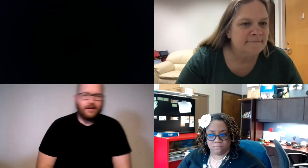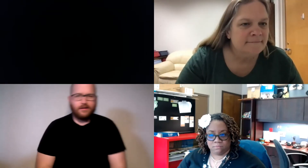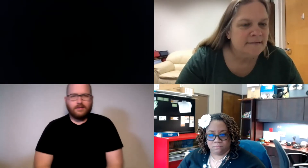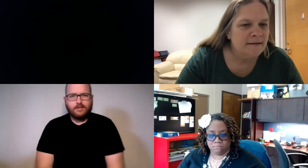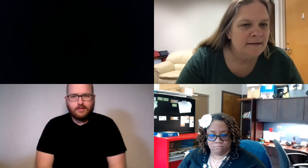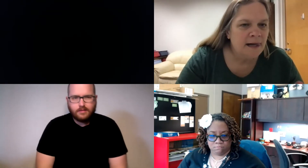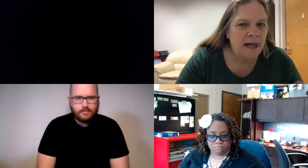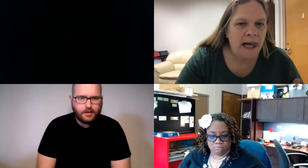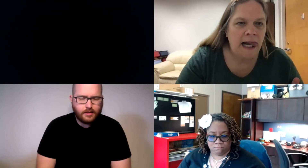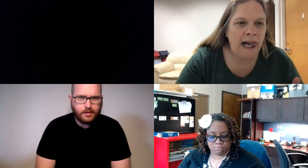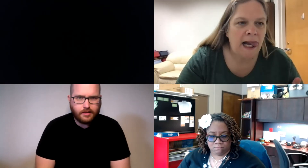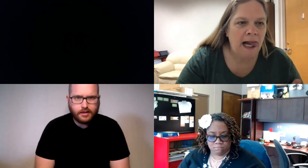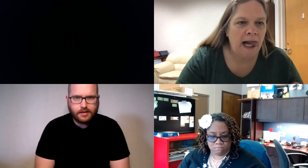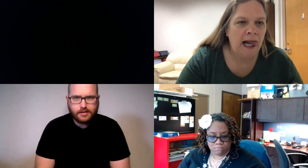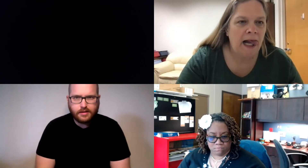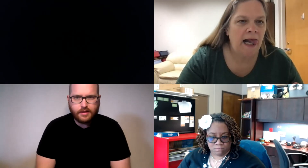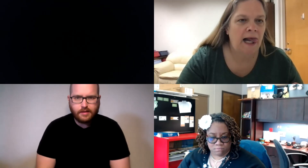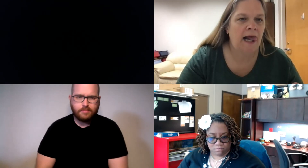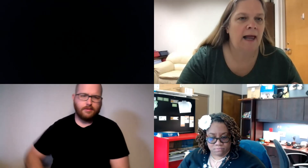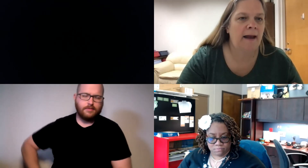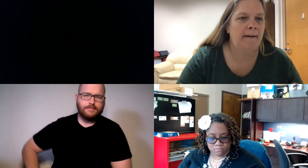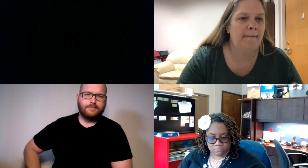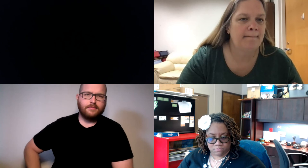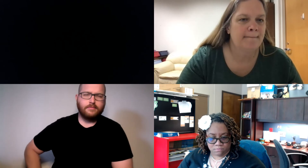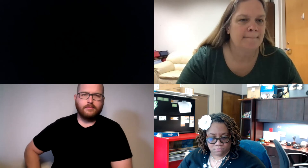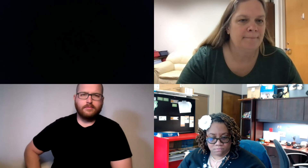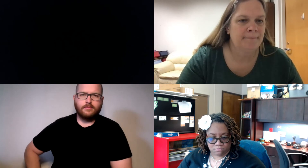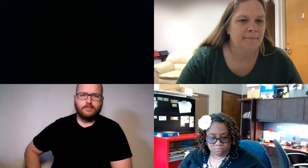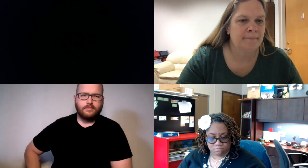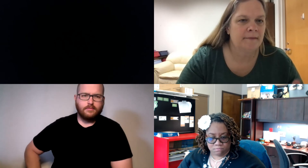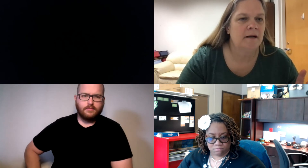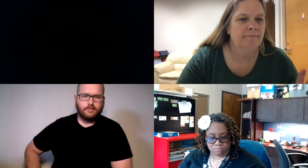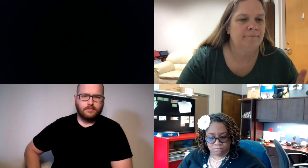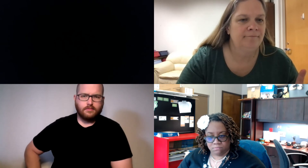Okay, let me get this set up.